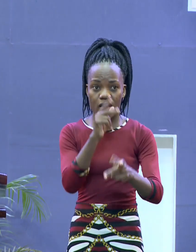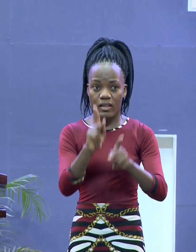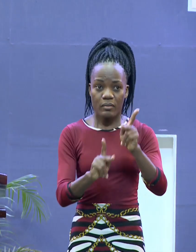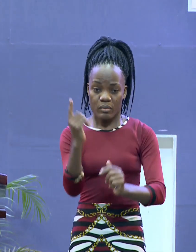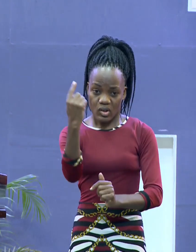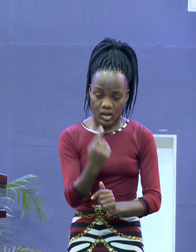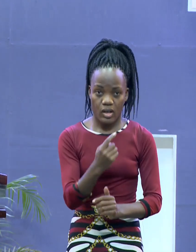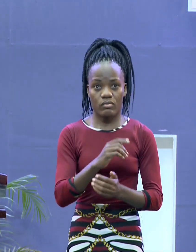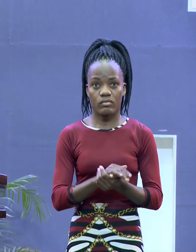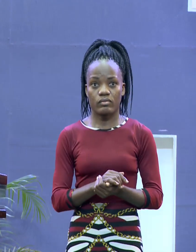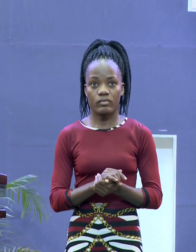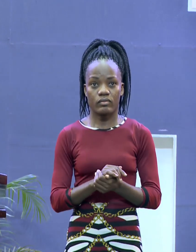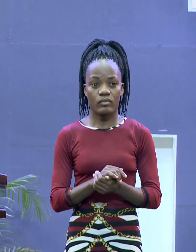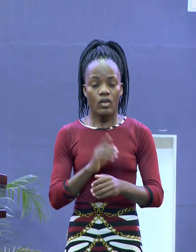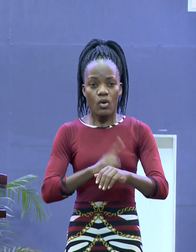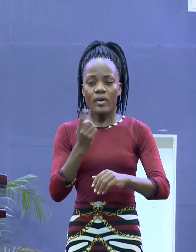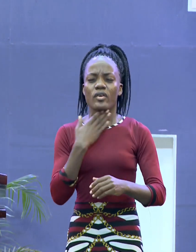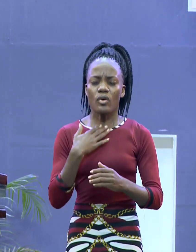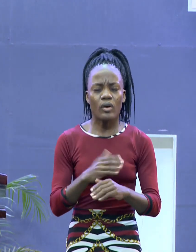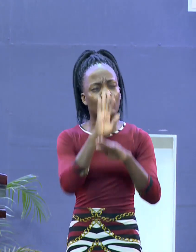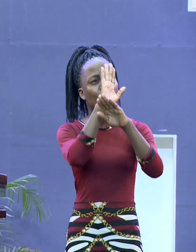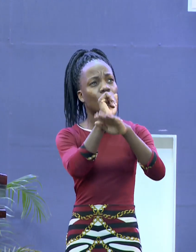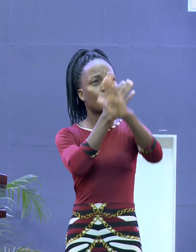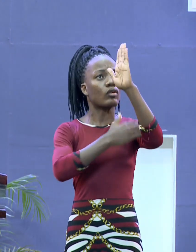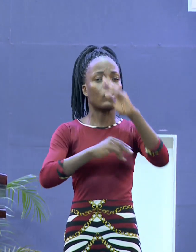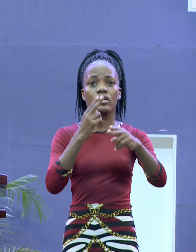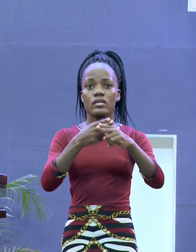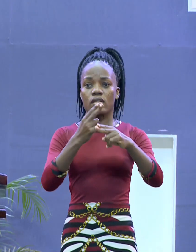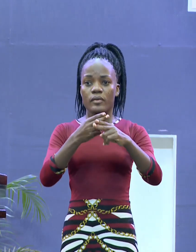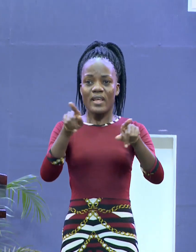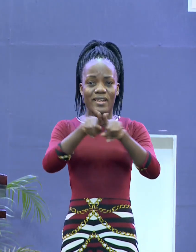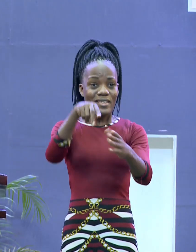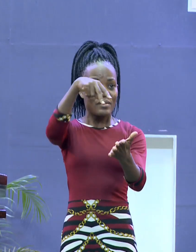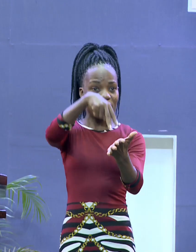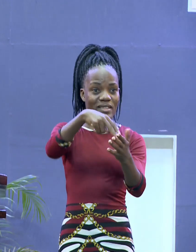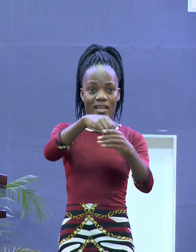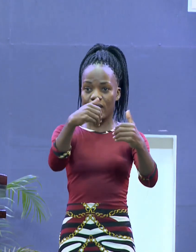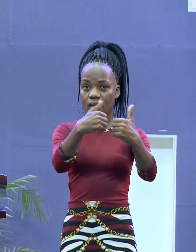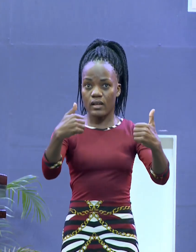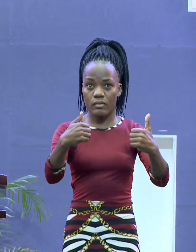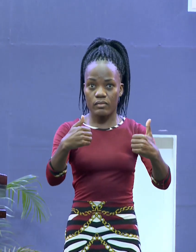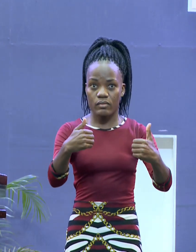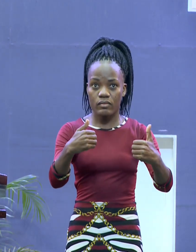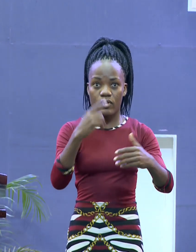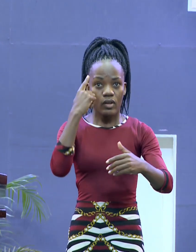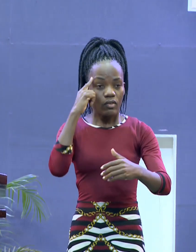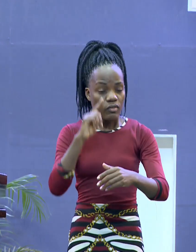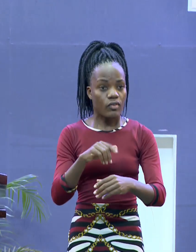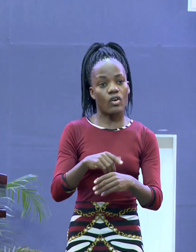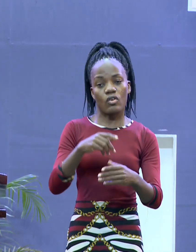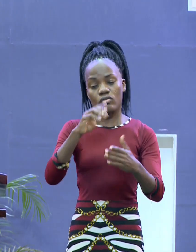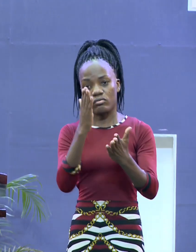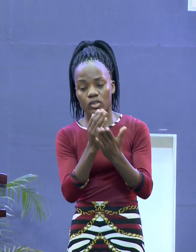omugugu ogw'okwegayirira. Of calling upon the name of the Lord. Ogw'okwoola erinnya lya Mukama. Of standing in the gap. Olw'okuyimirira mu kituli. For the sake of the